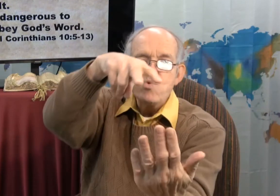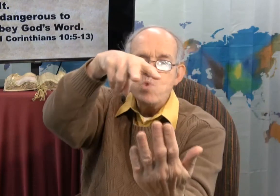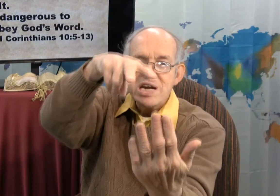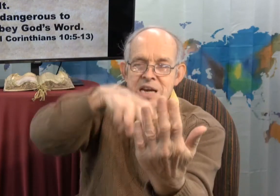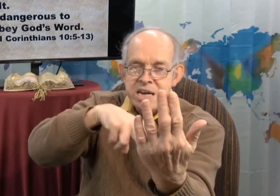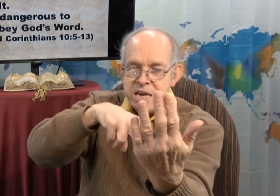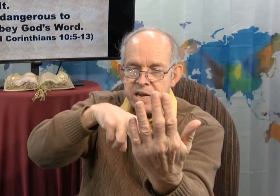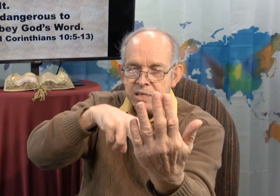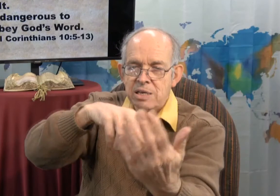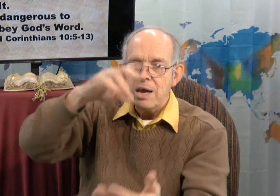We